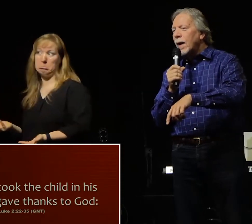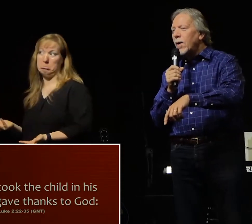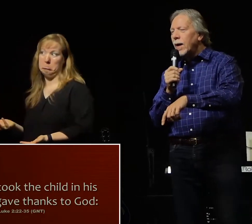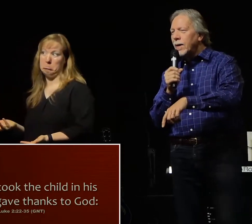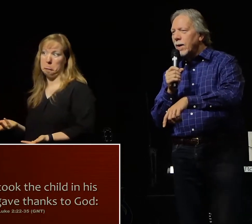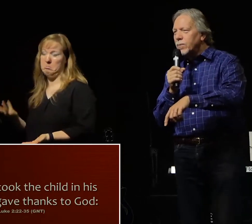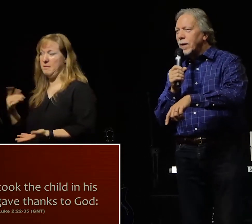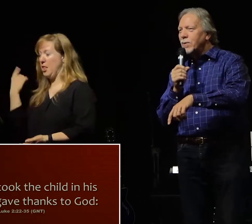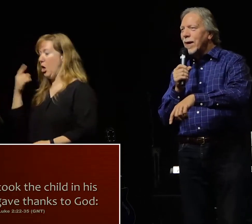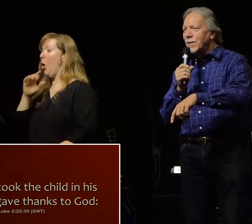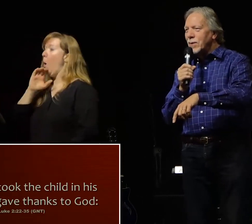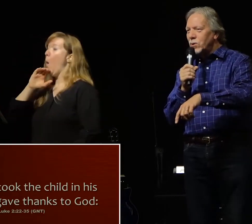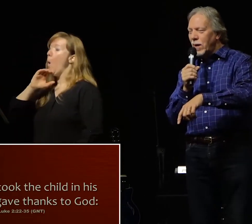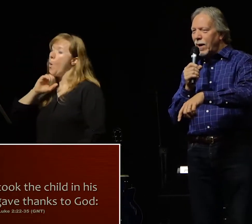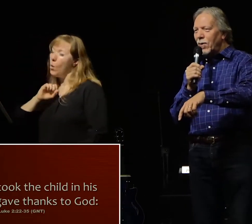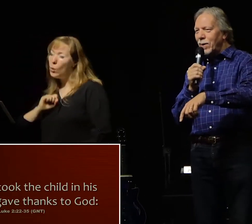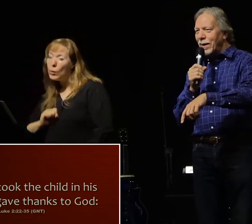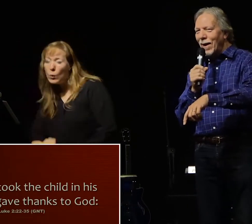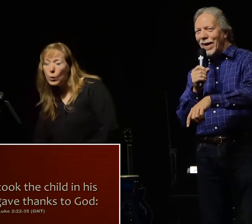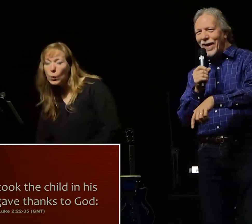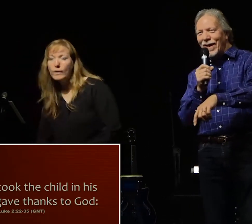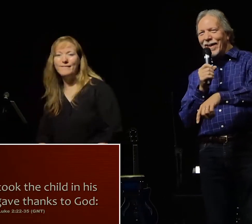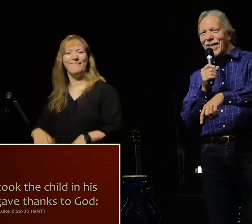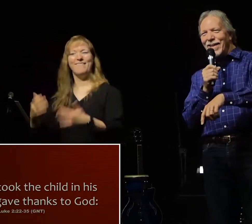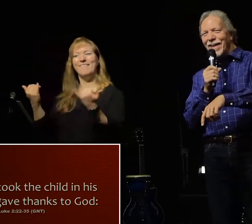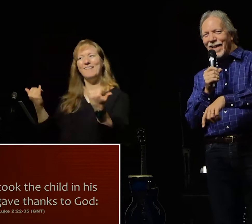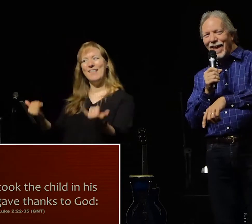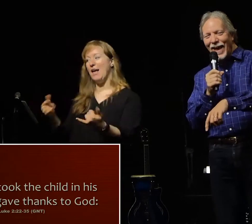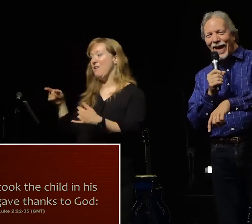And here he comes and takes this child. Now,